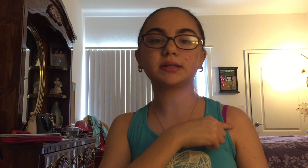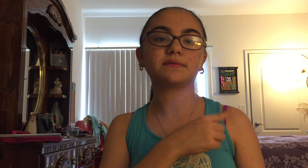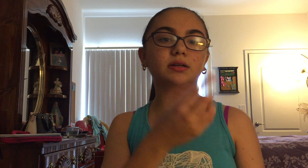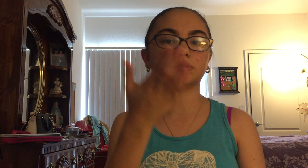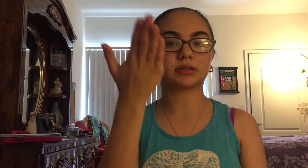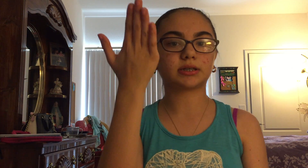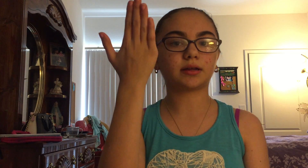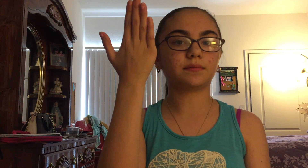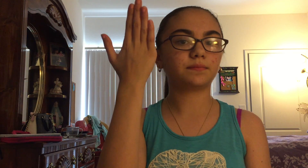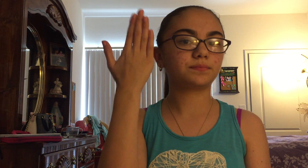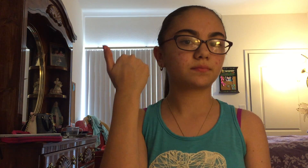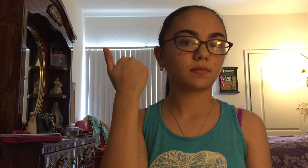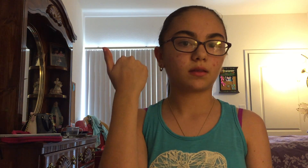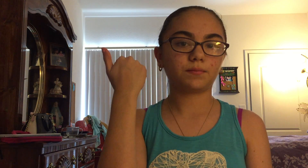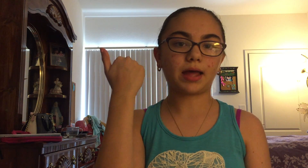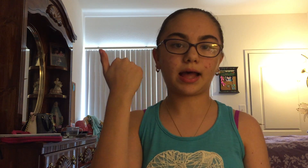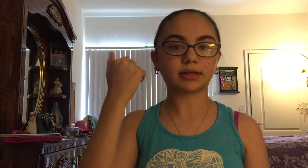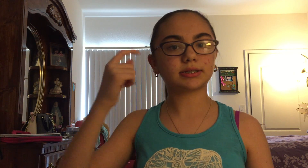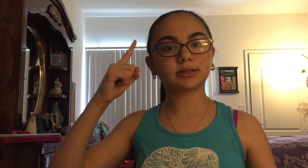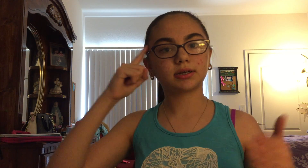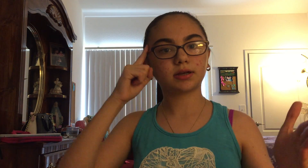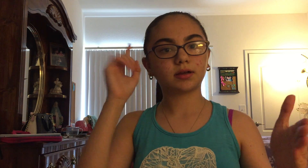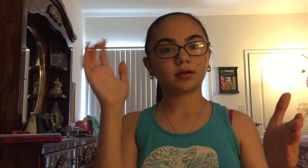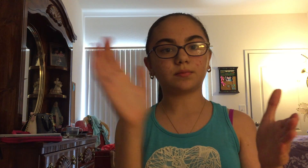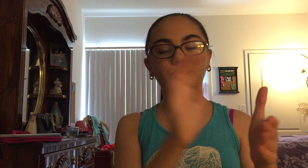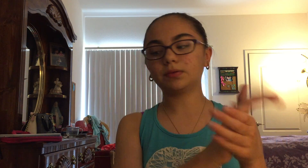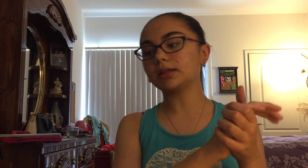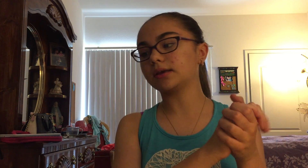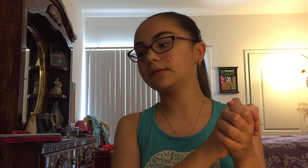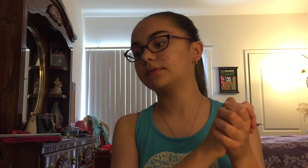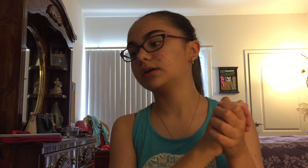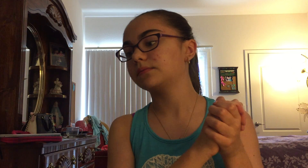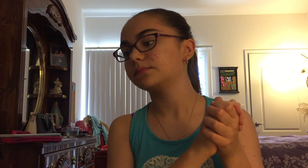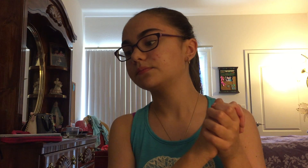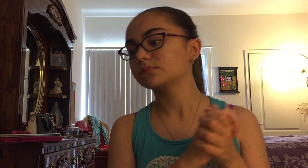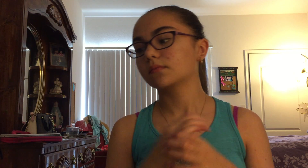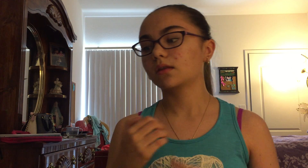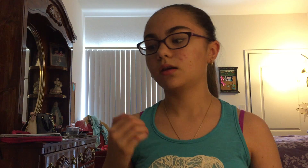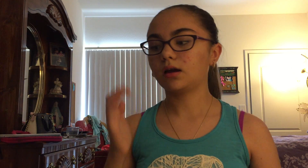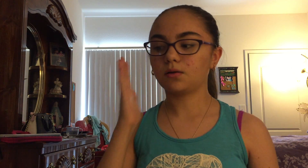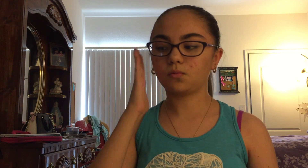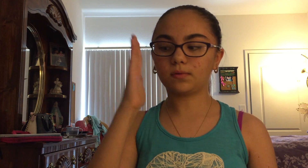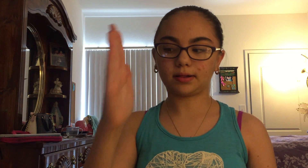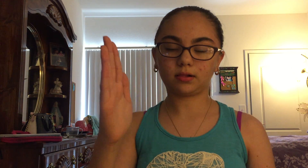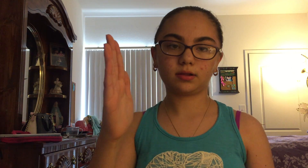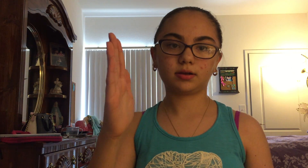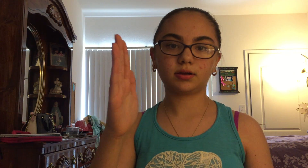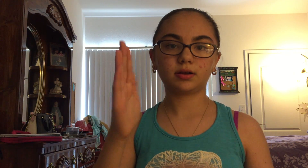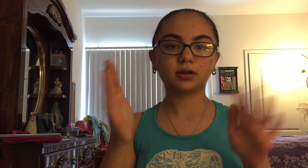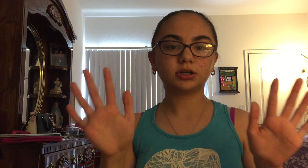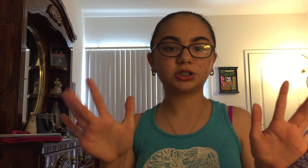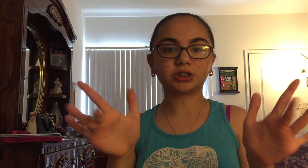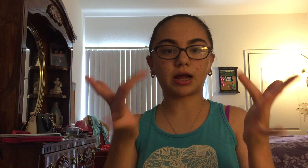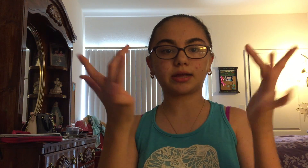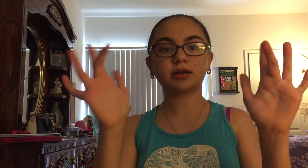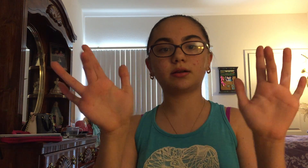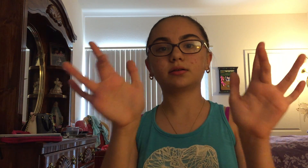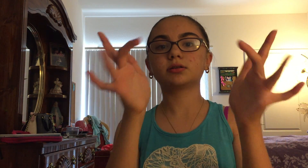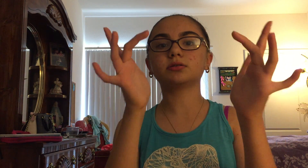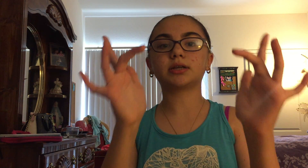believed in so I said past believe will shine so